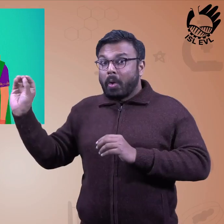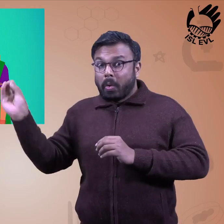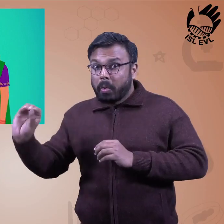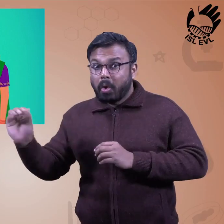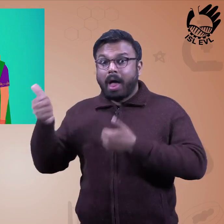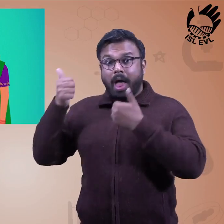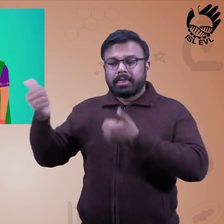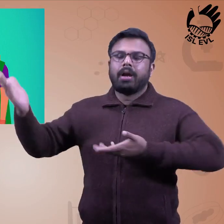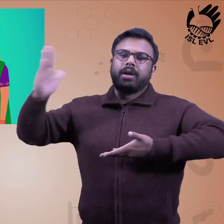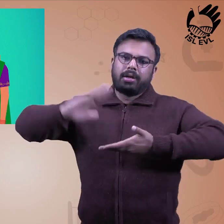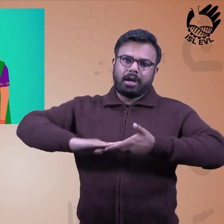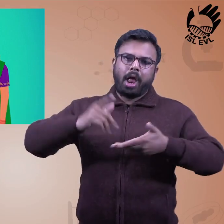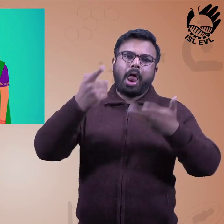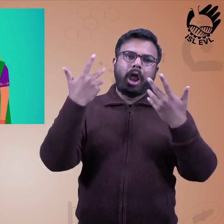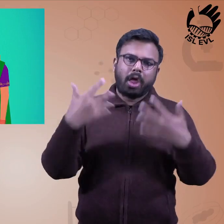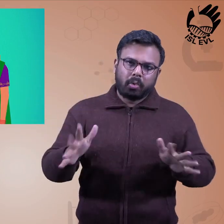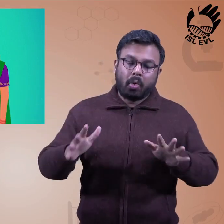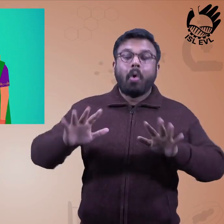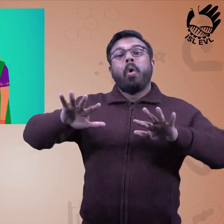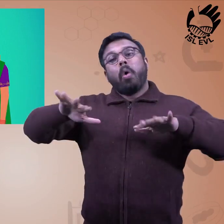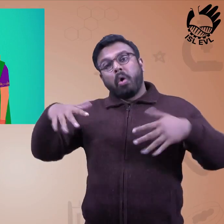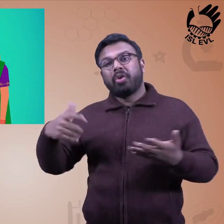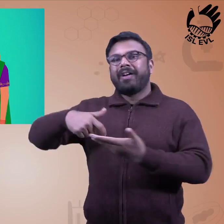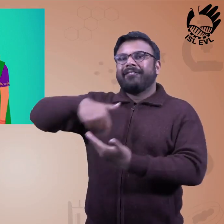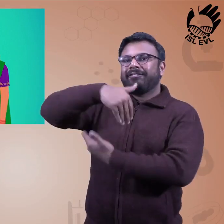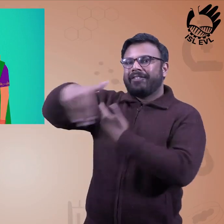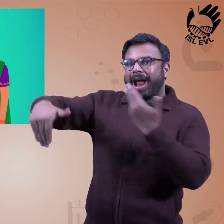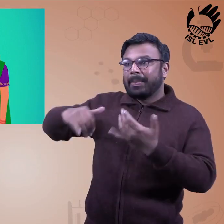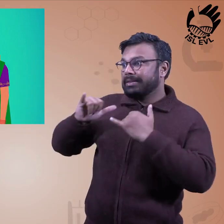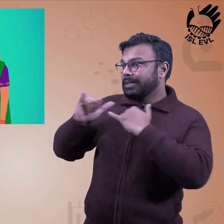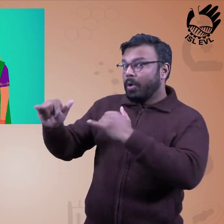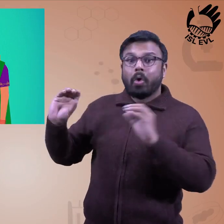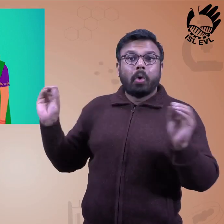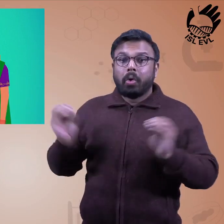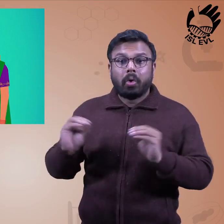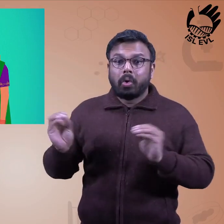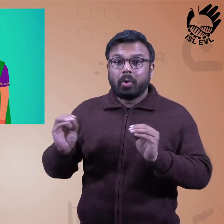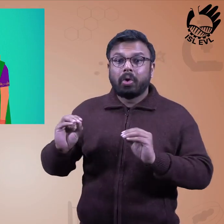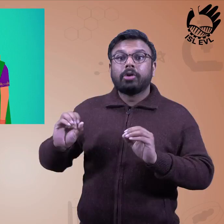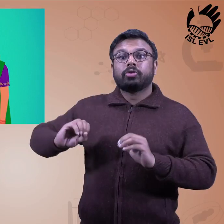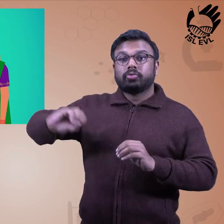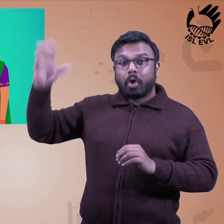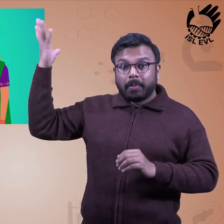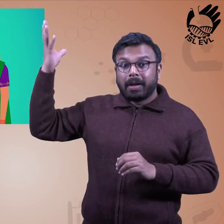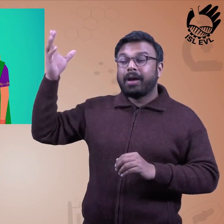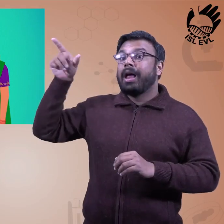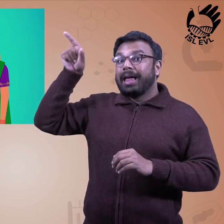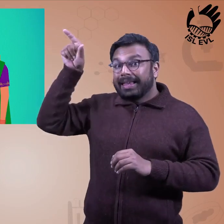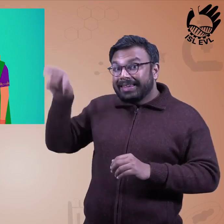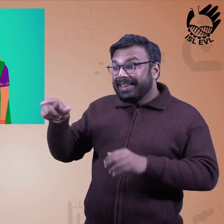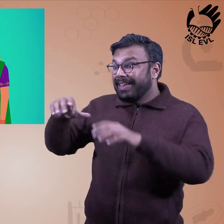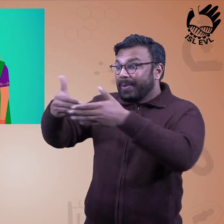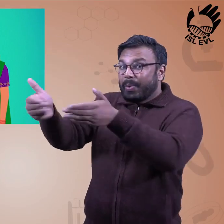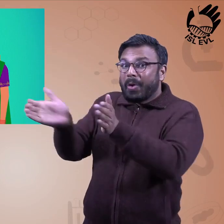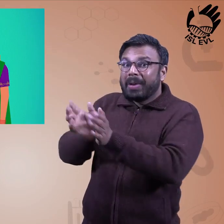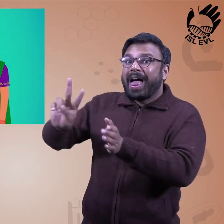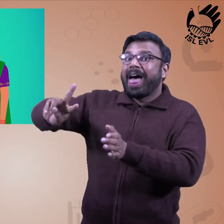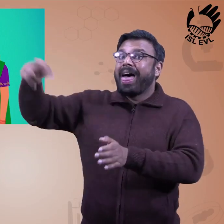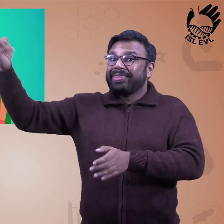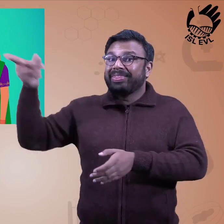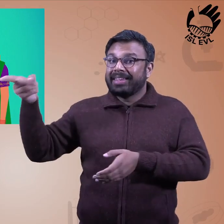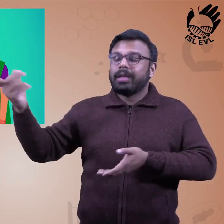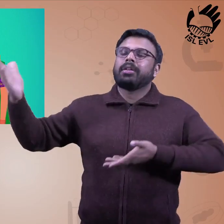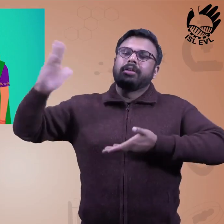of the other ways is to marry or choose a partner who is not your relative and belongs to a different community.